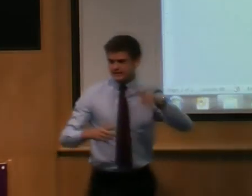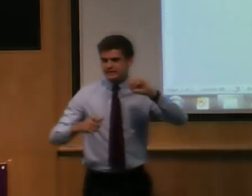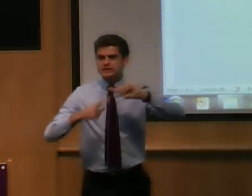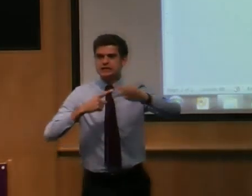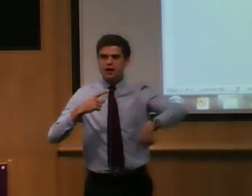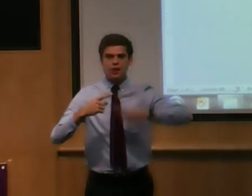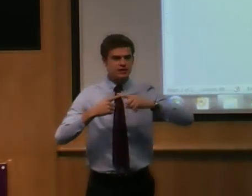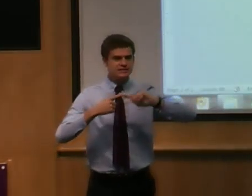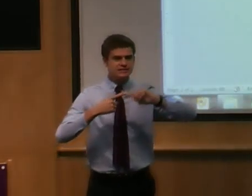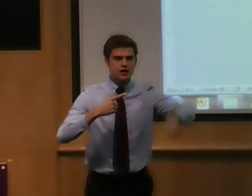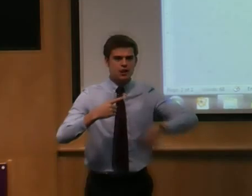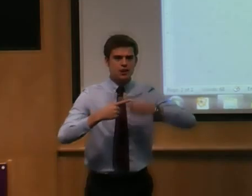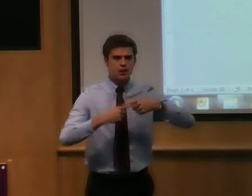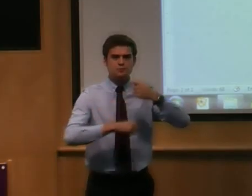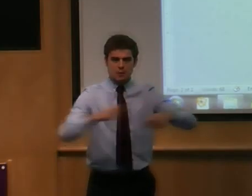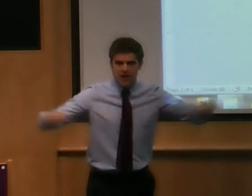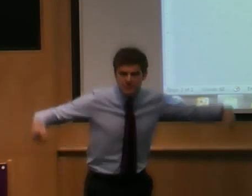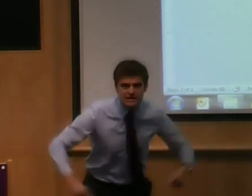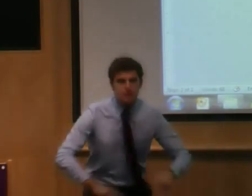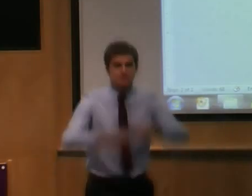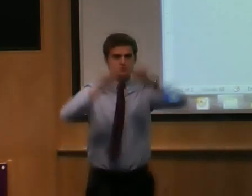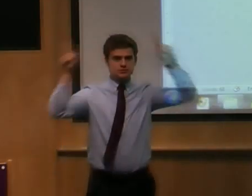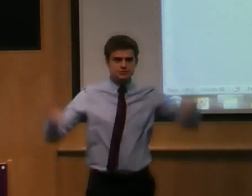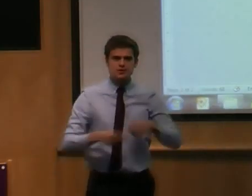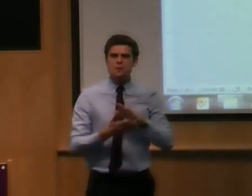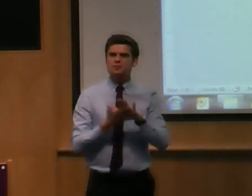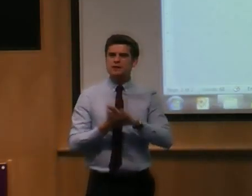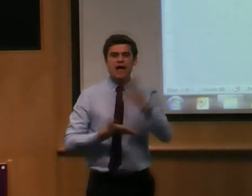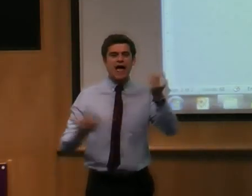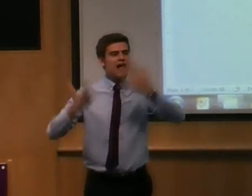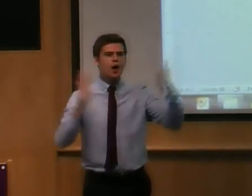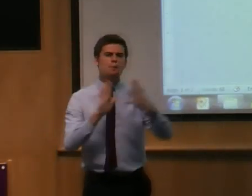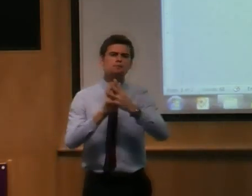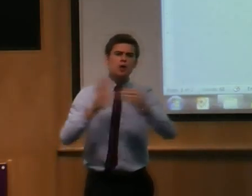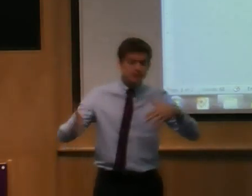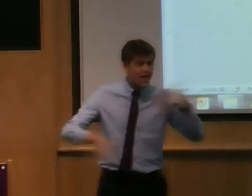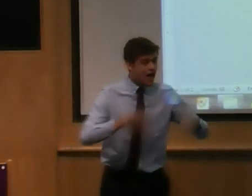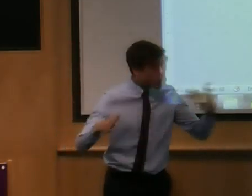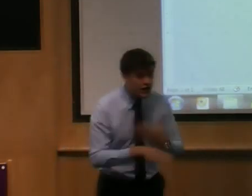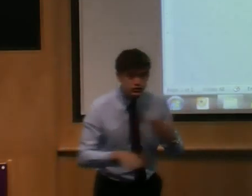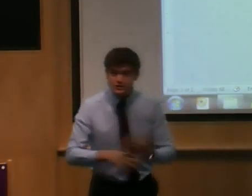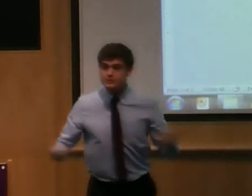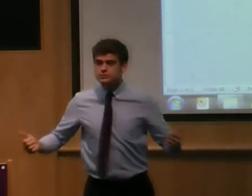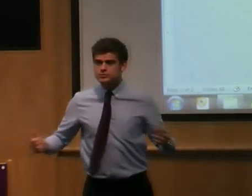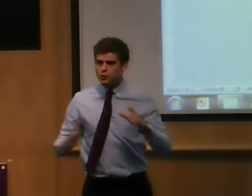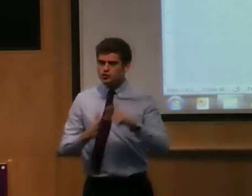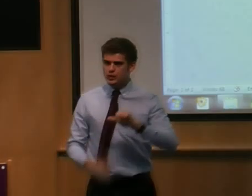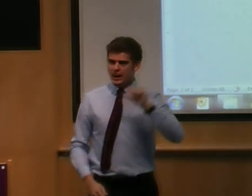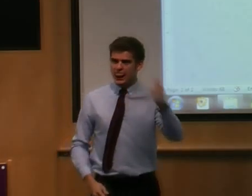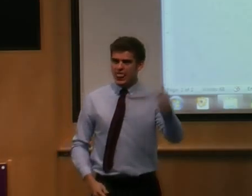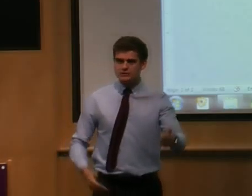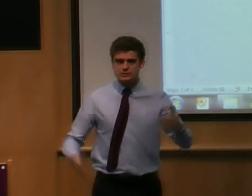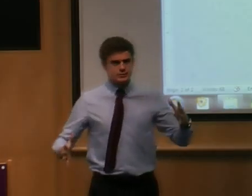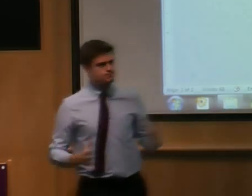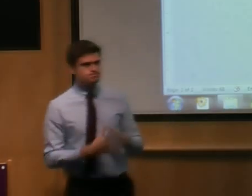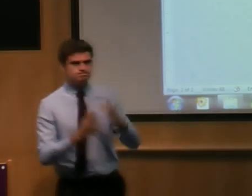BSL community feeding back into the BDA's vision of strengthening British Sign Language. I mean, the idea of any model is that